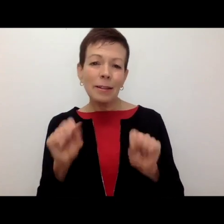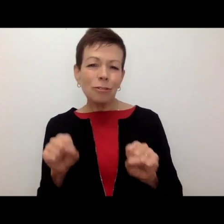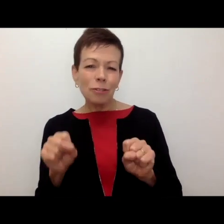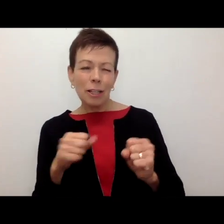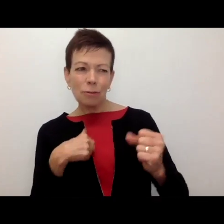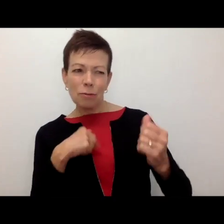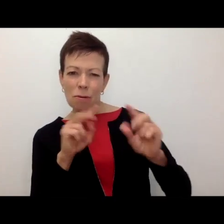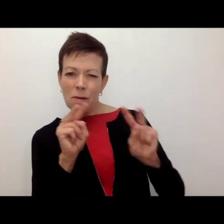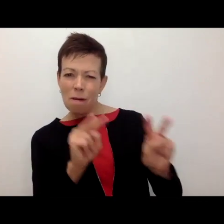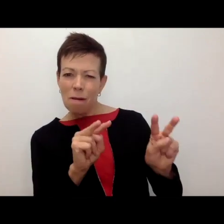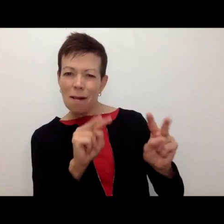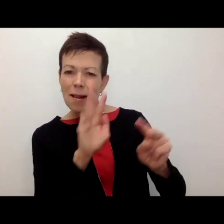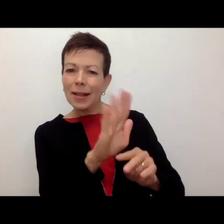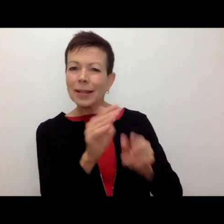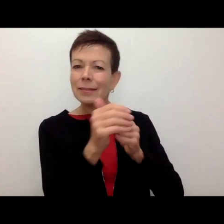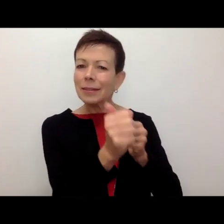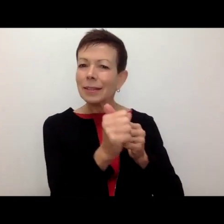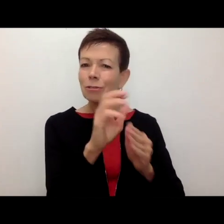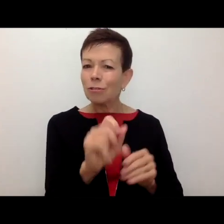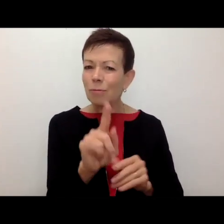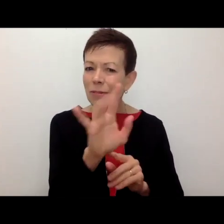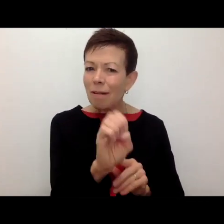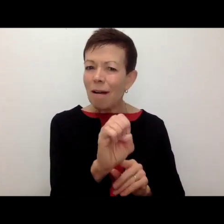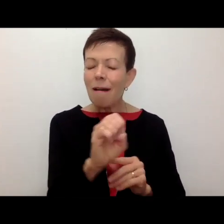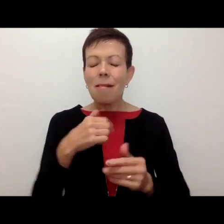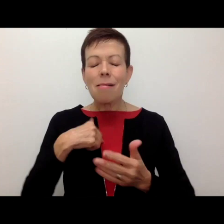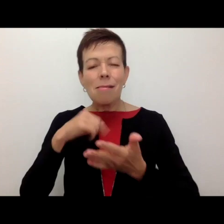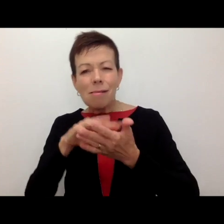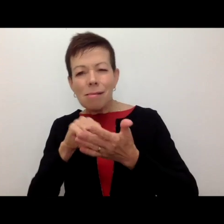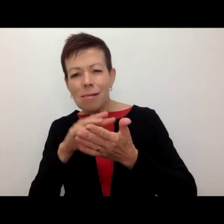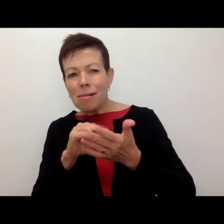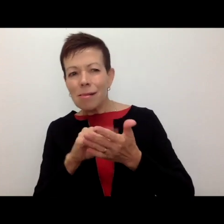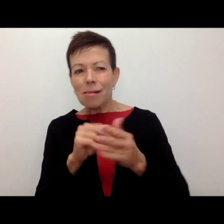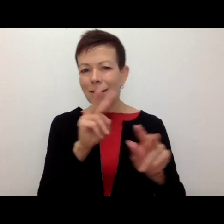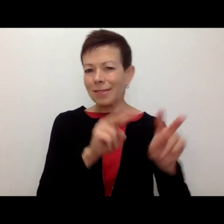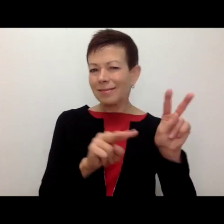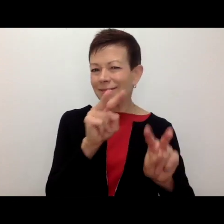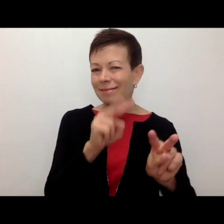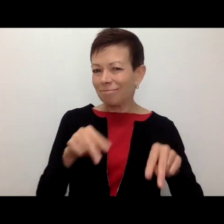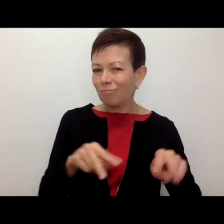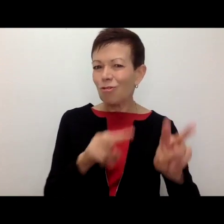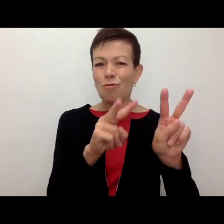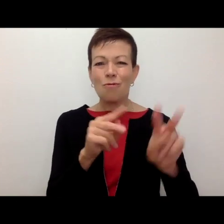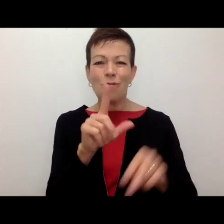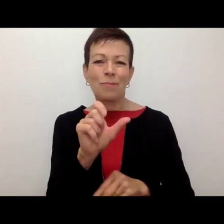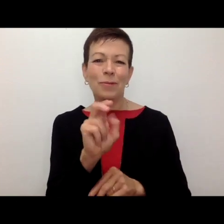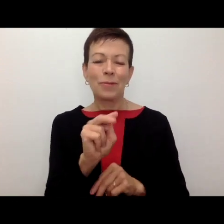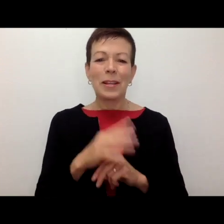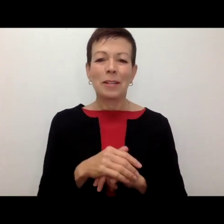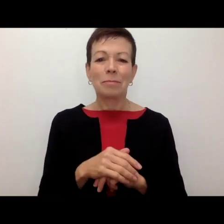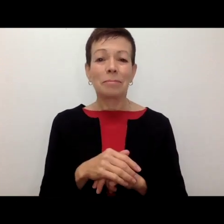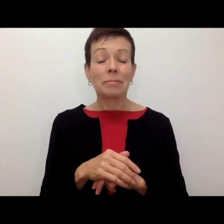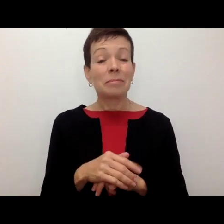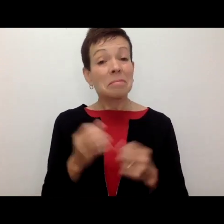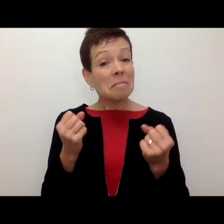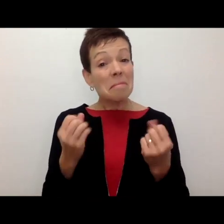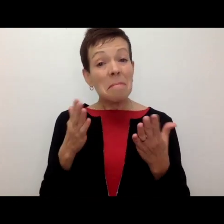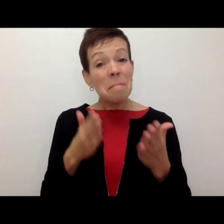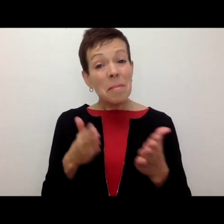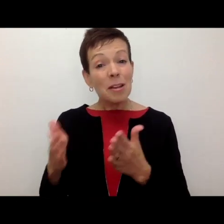That gave me an opportunity to watch Len, learn from his leadership style. I admired his work. And in